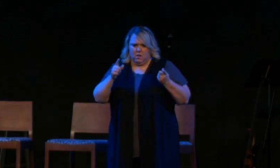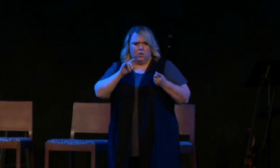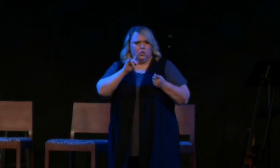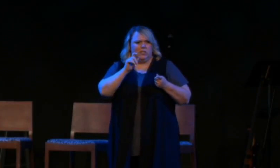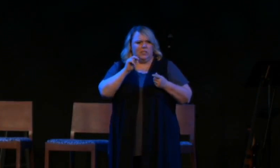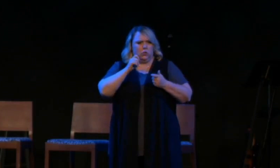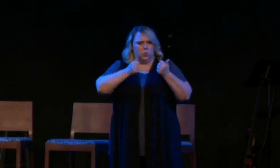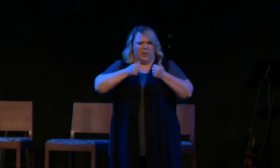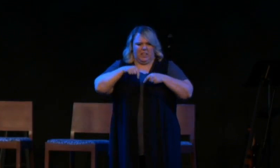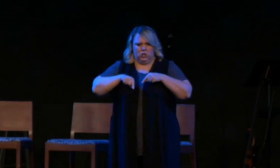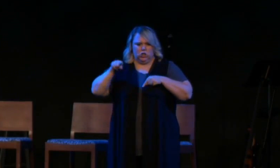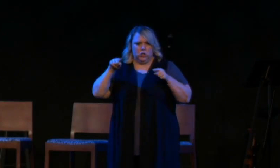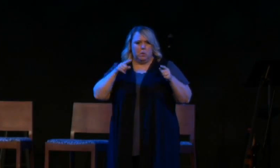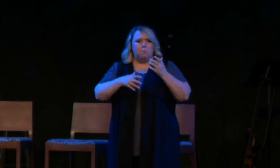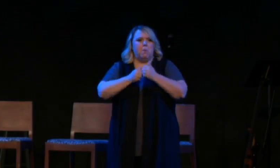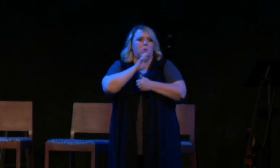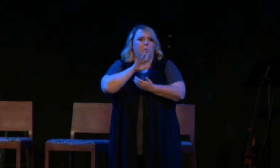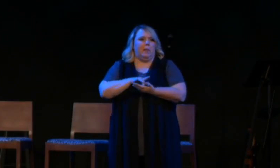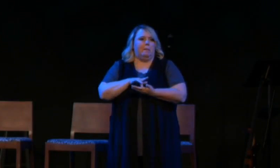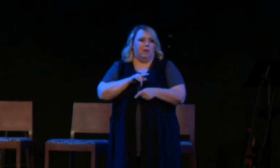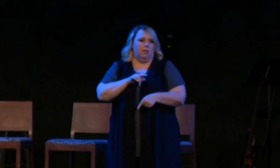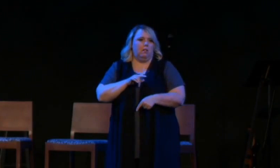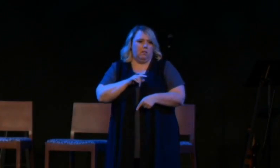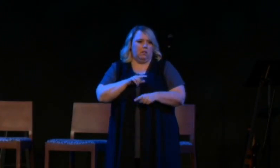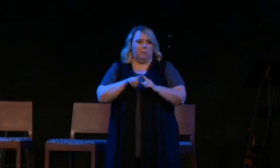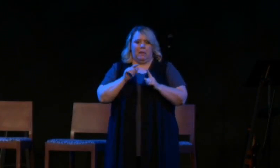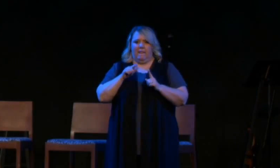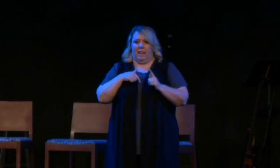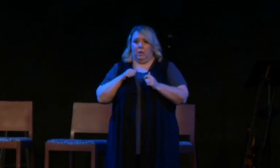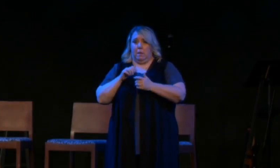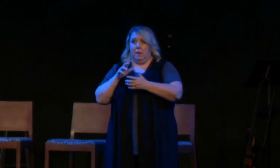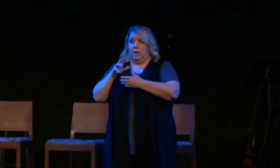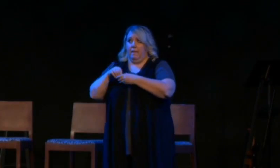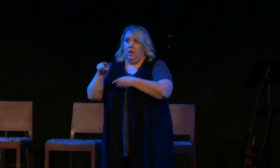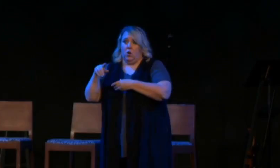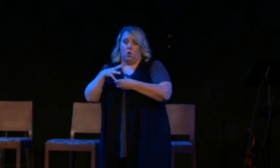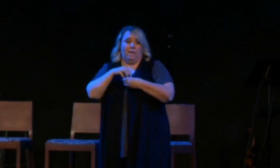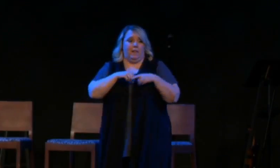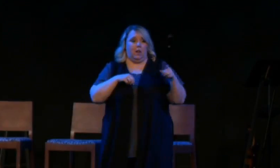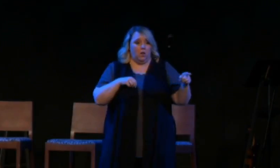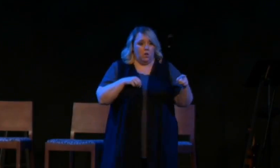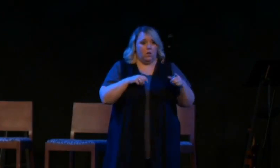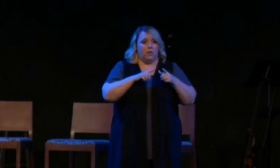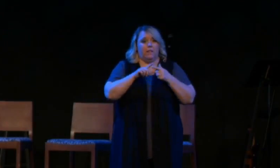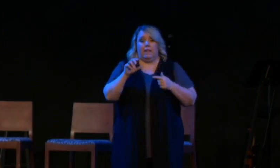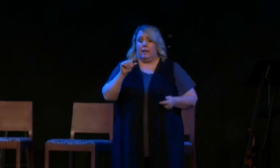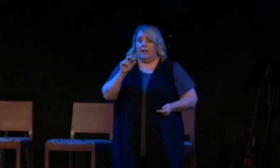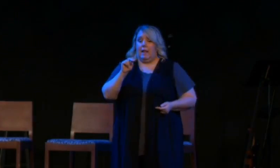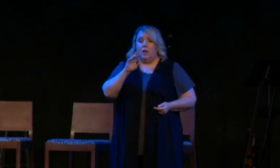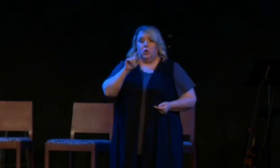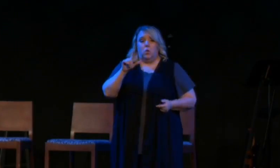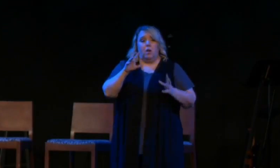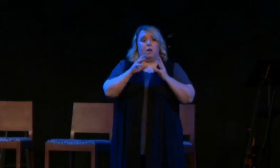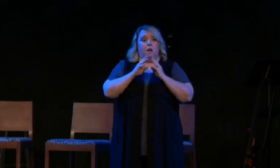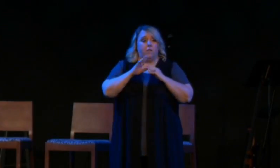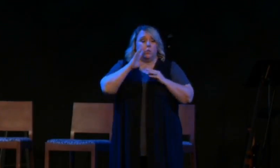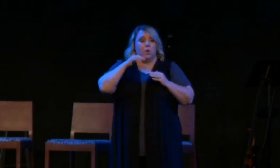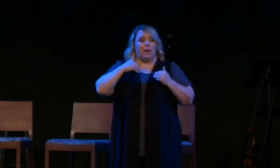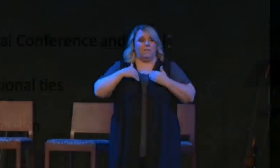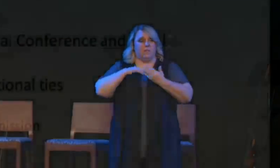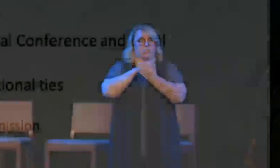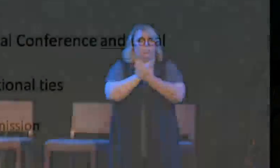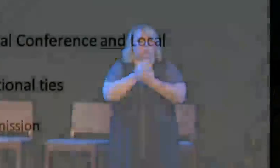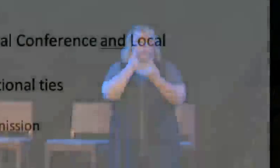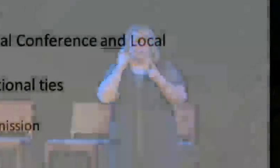in? Probably most of them would land in the middle, but they could land anywhere. And then annual conferences would then have a chance to agree